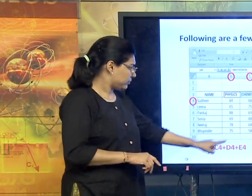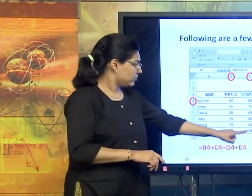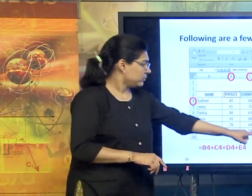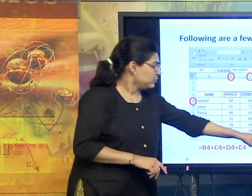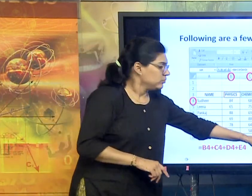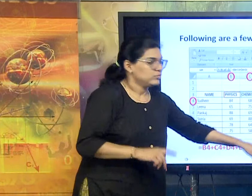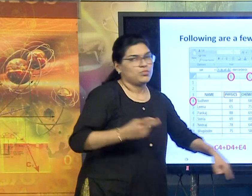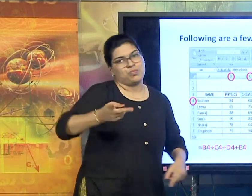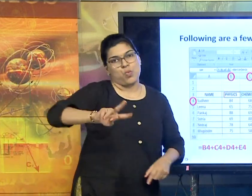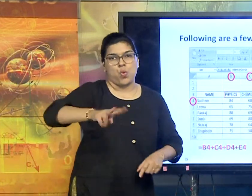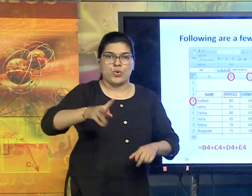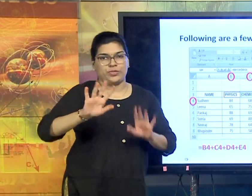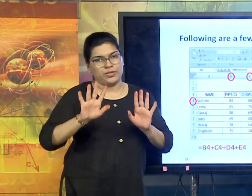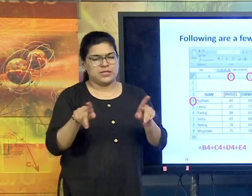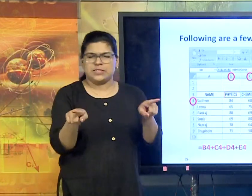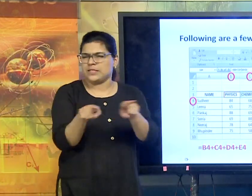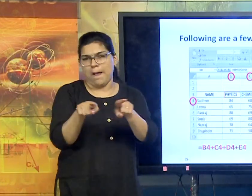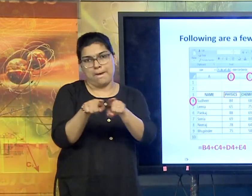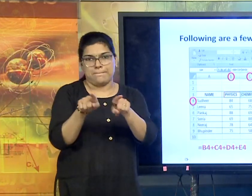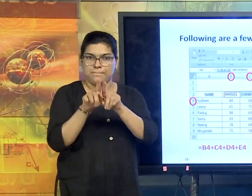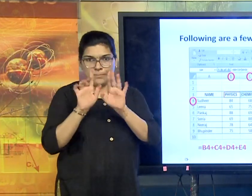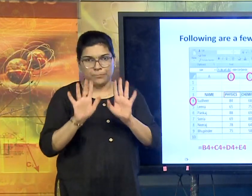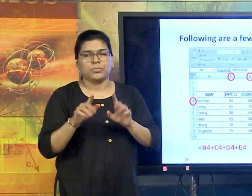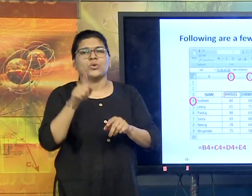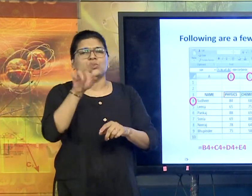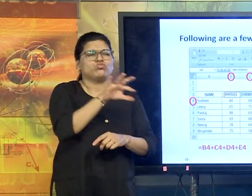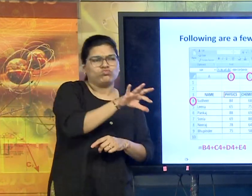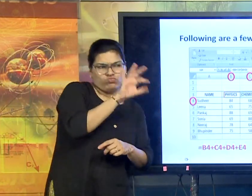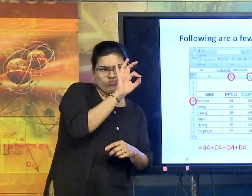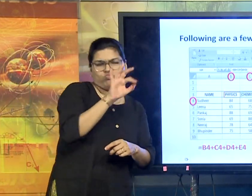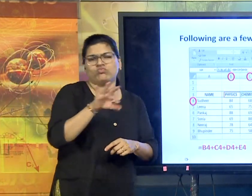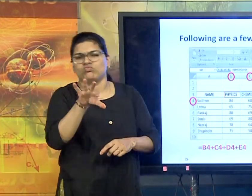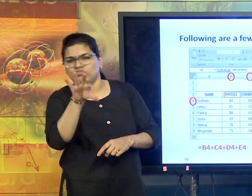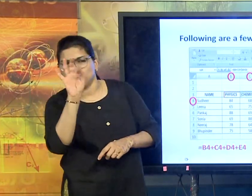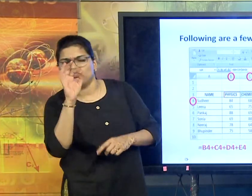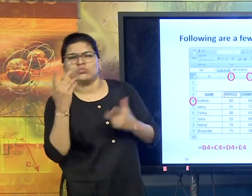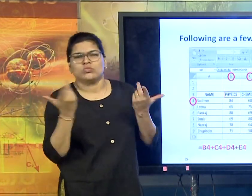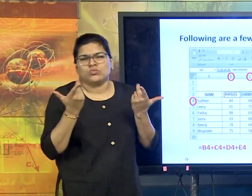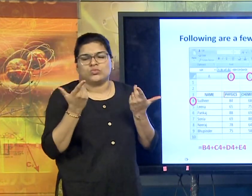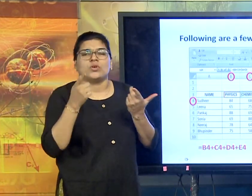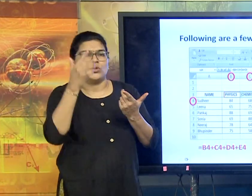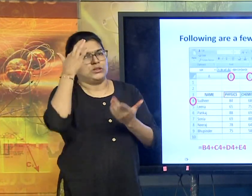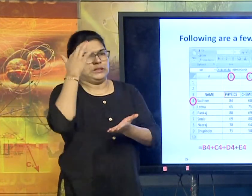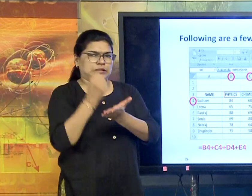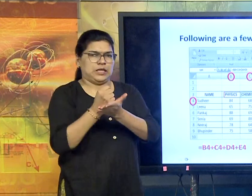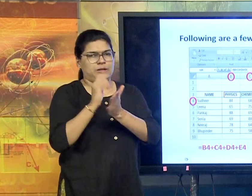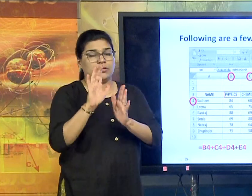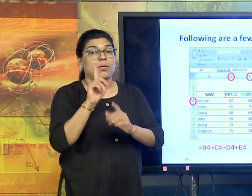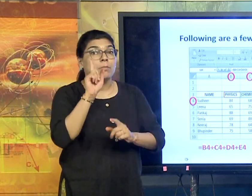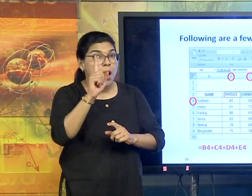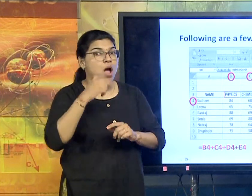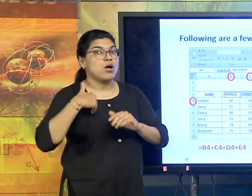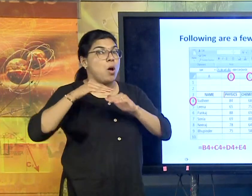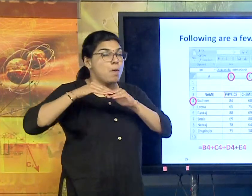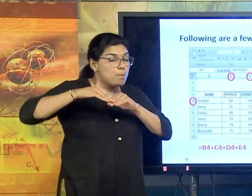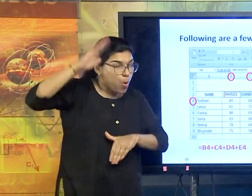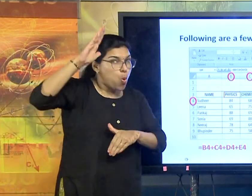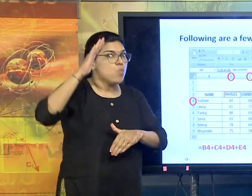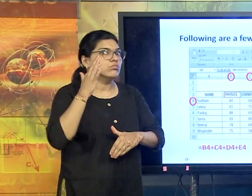different ways. There are mainly two ways which is shown here on the screen. So you can decide any